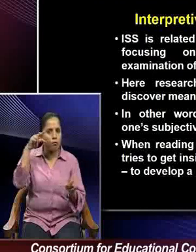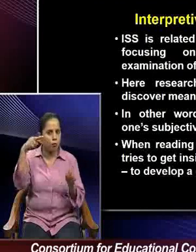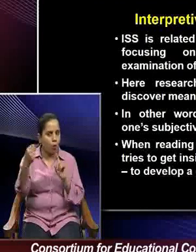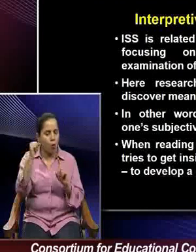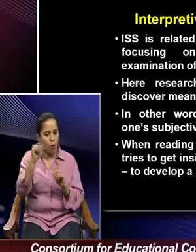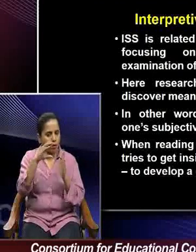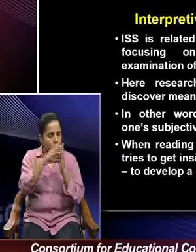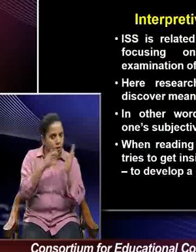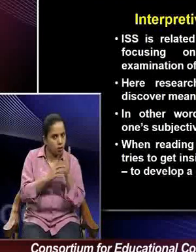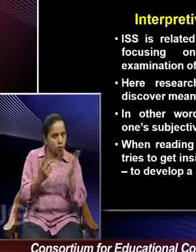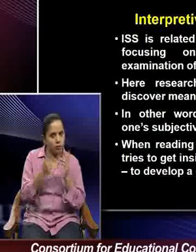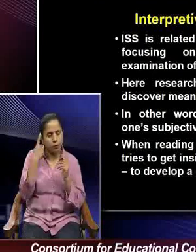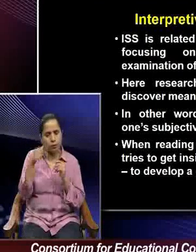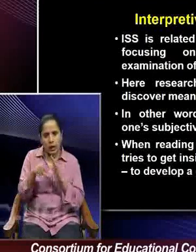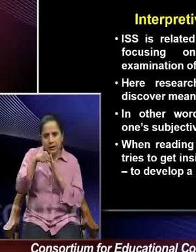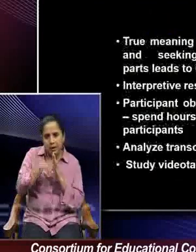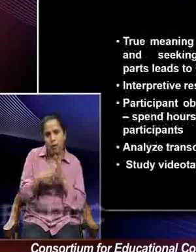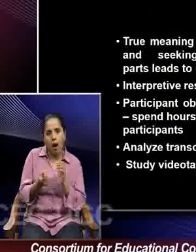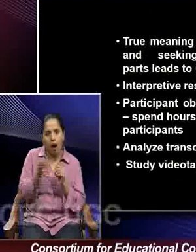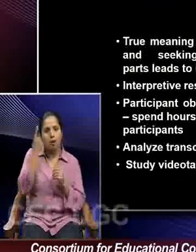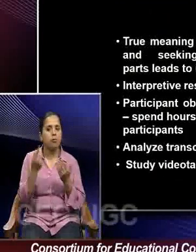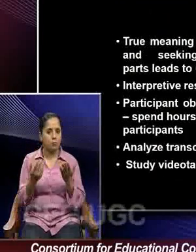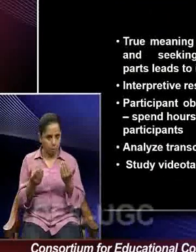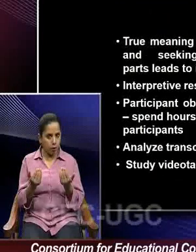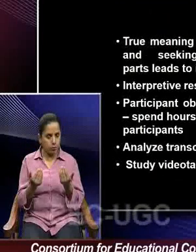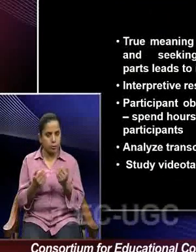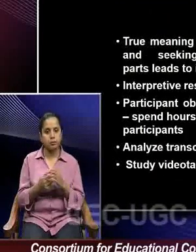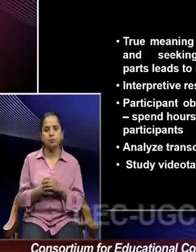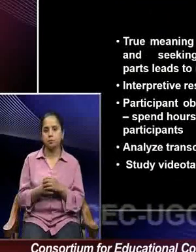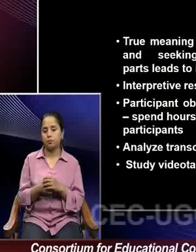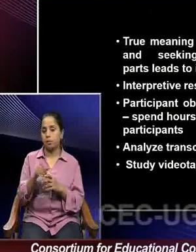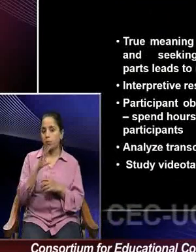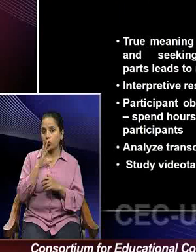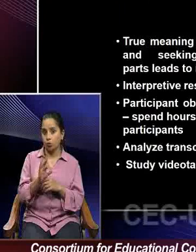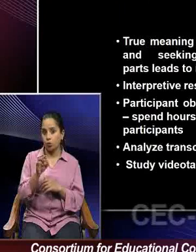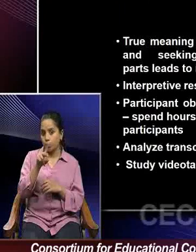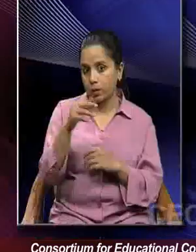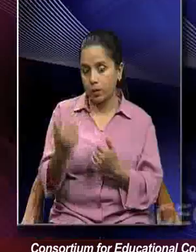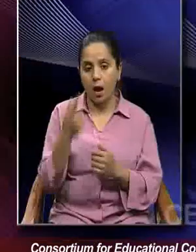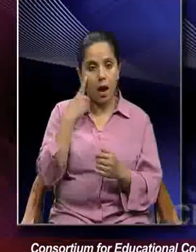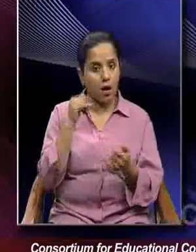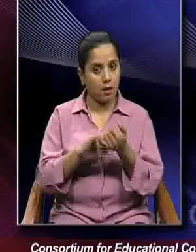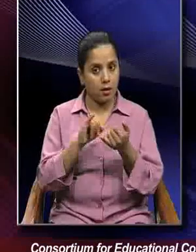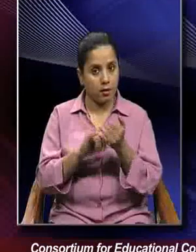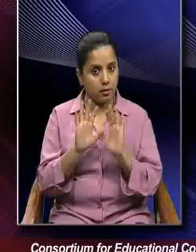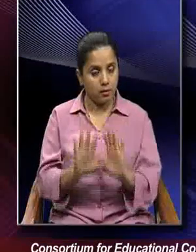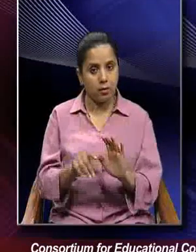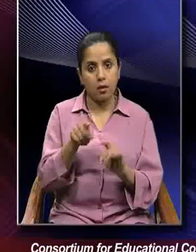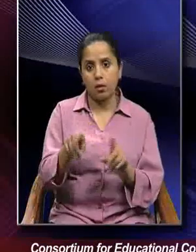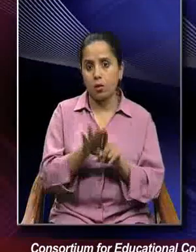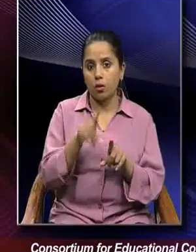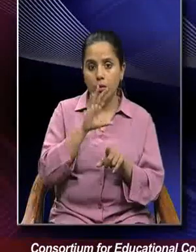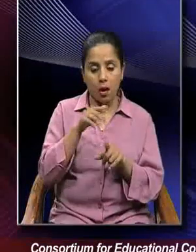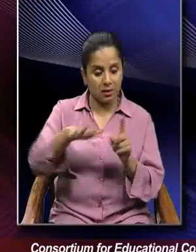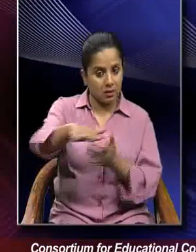text to develop a deeper understanding. True meaning in ISS is not obvious at